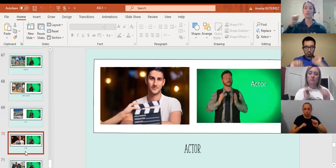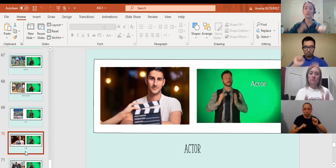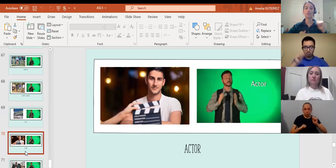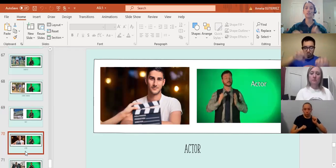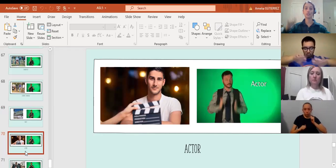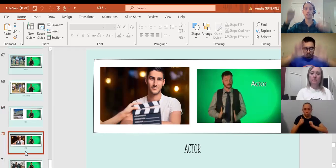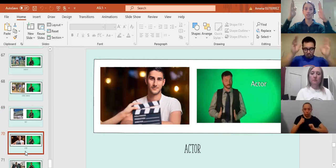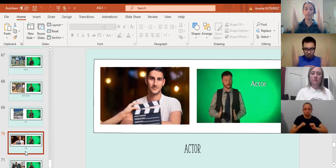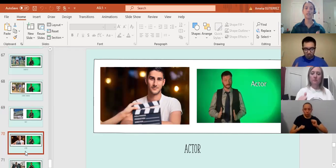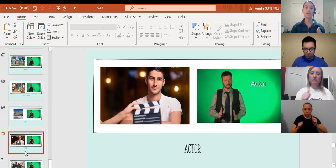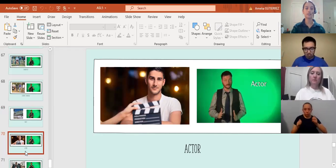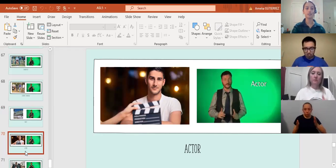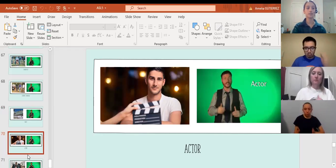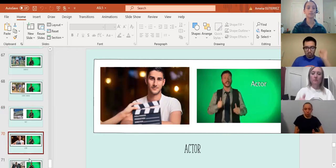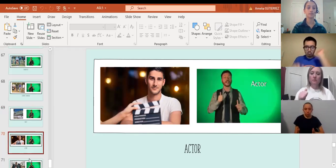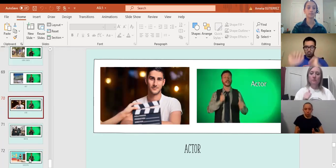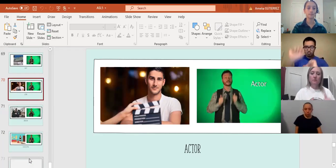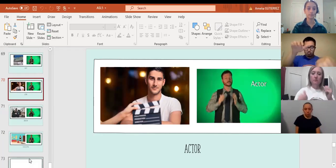Actor.